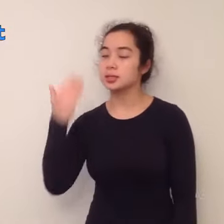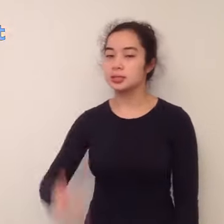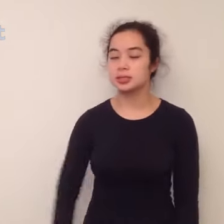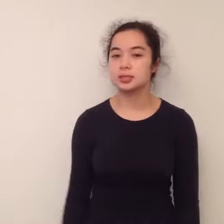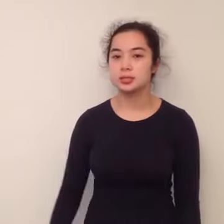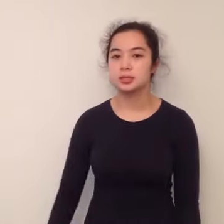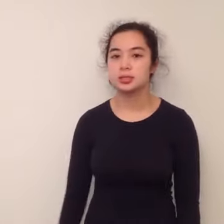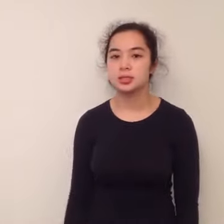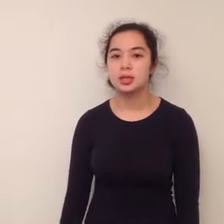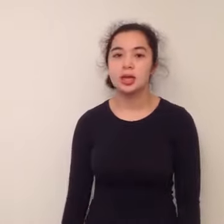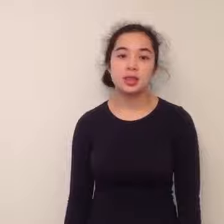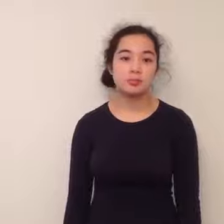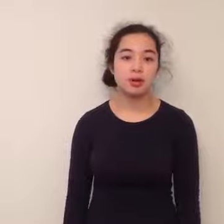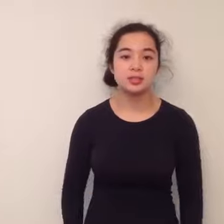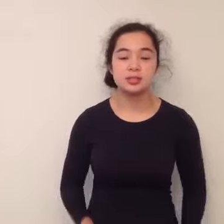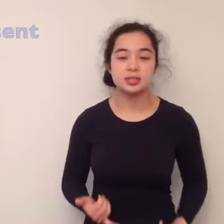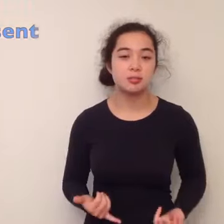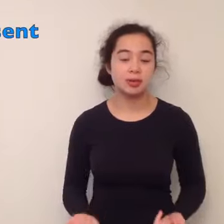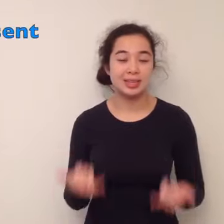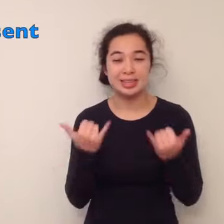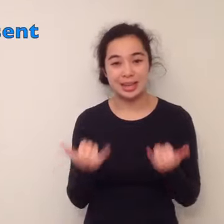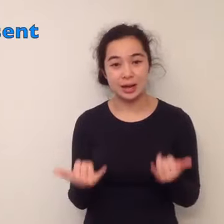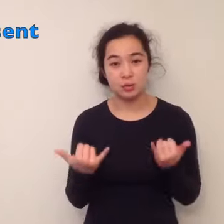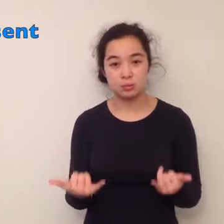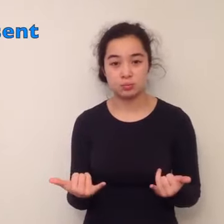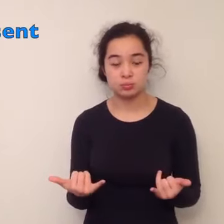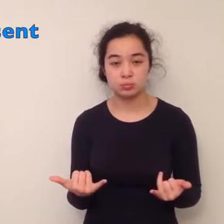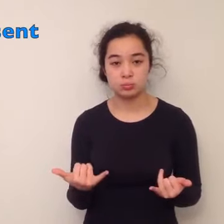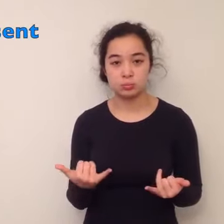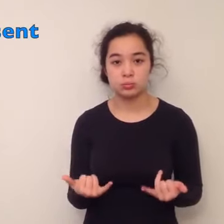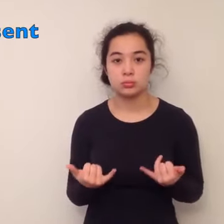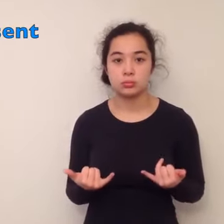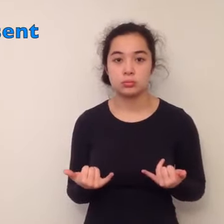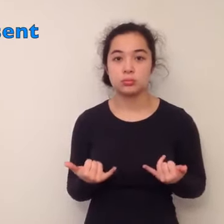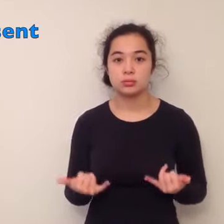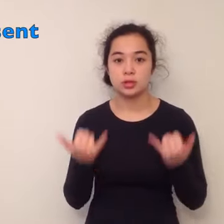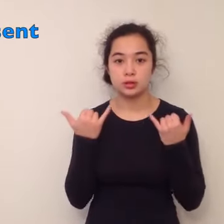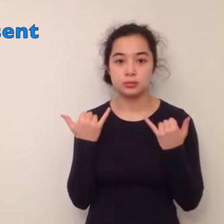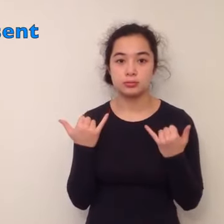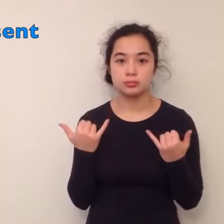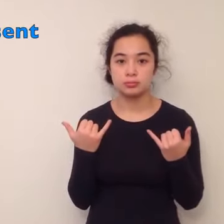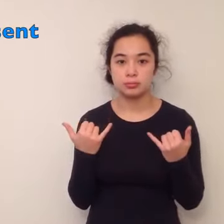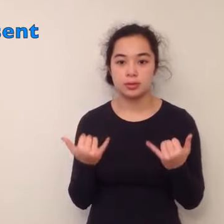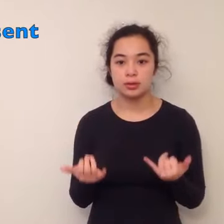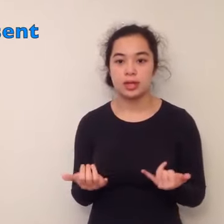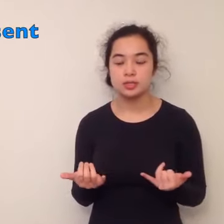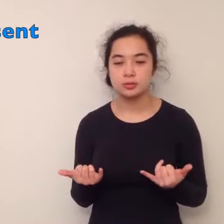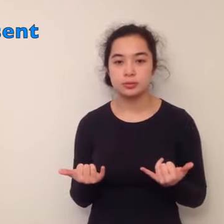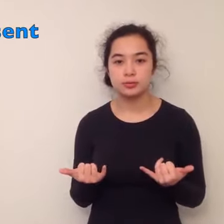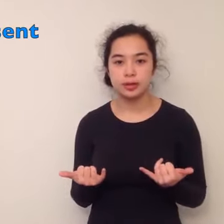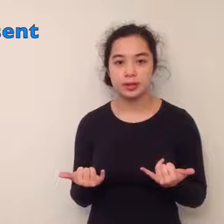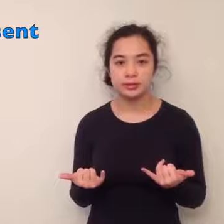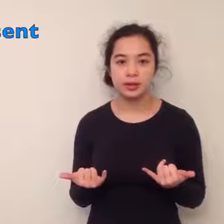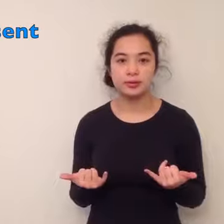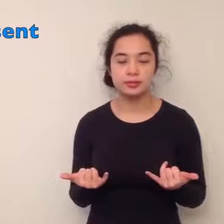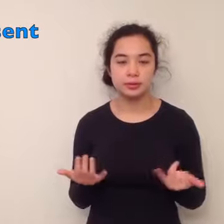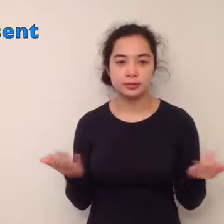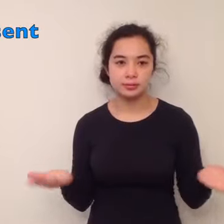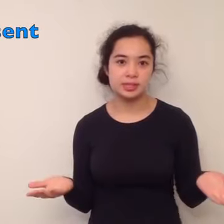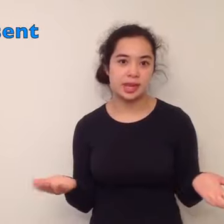Past. And then present is simply now. So that's sort of where the sign for today